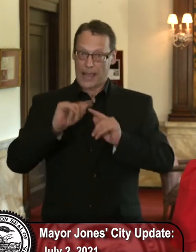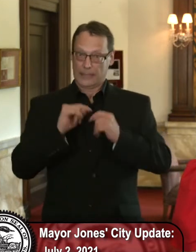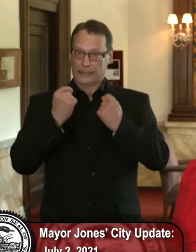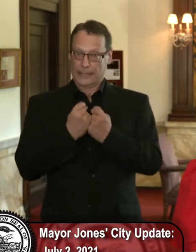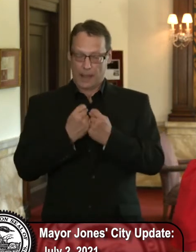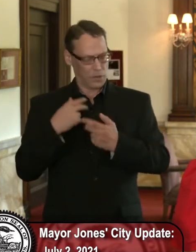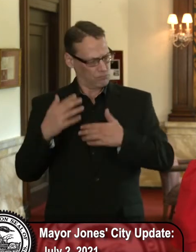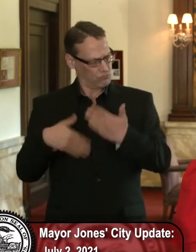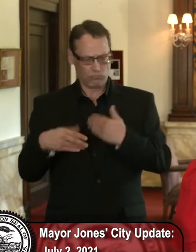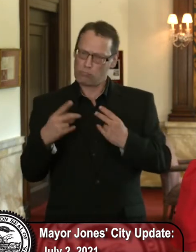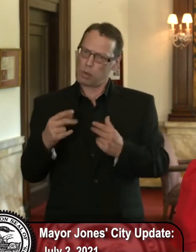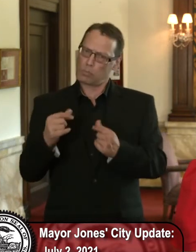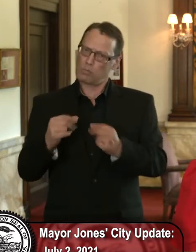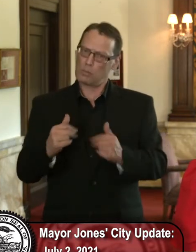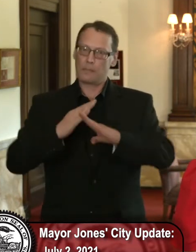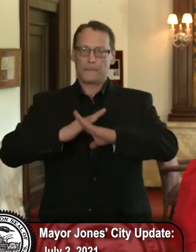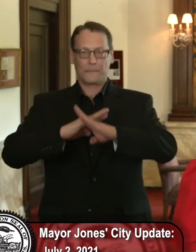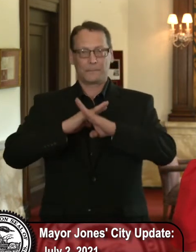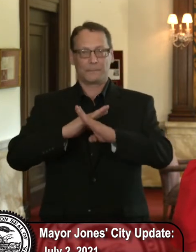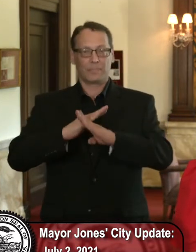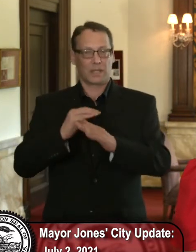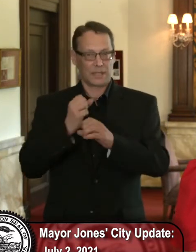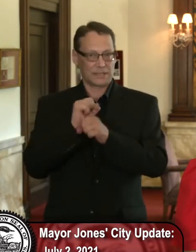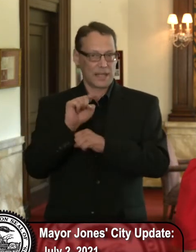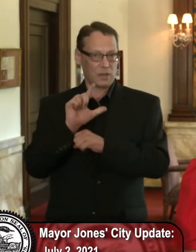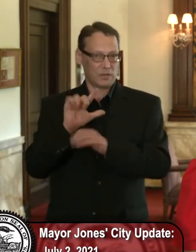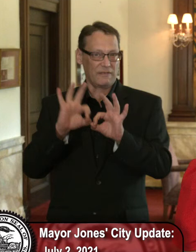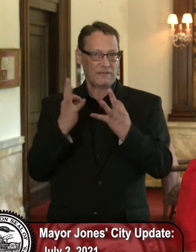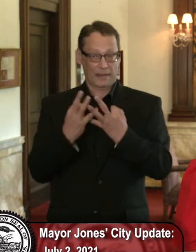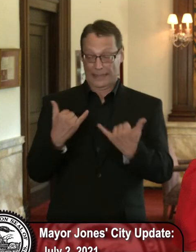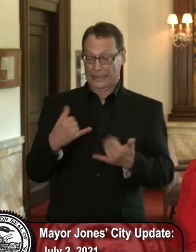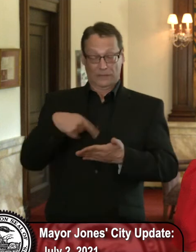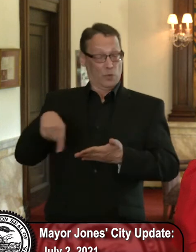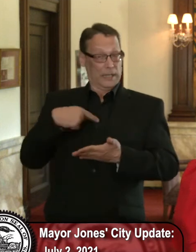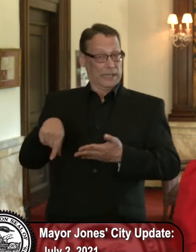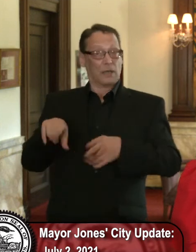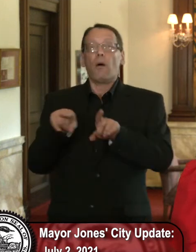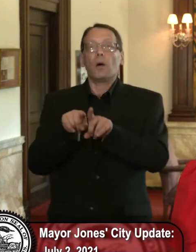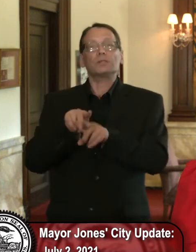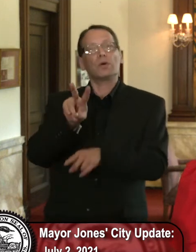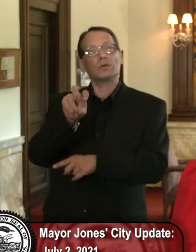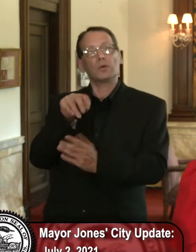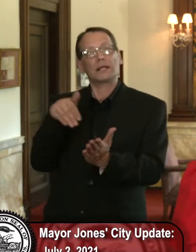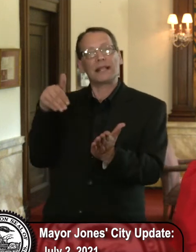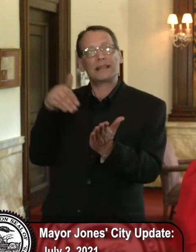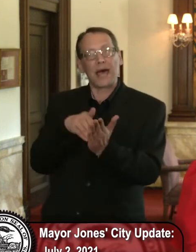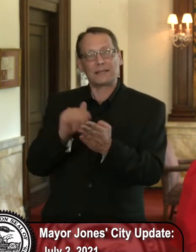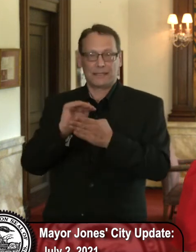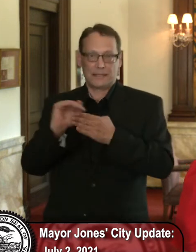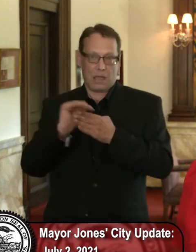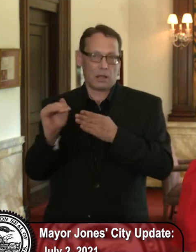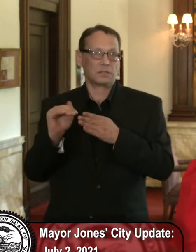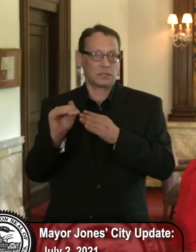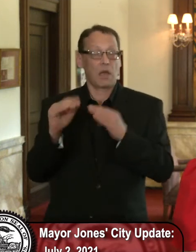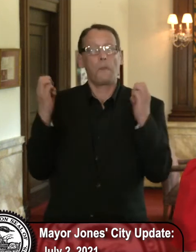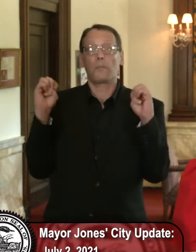moving as quickly as possible to protect St. Louis families. This week, we also passed $200,000 in emergency